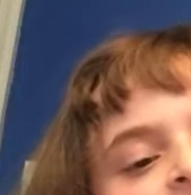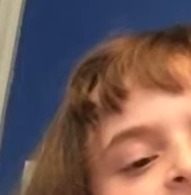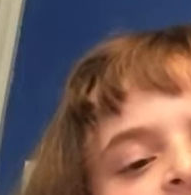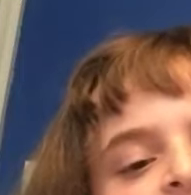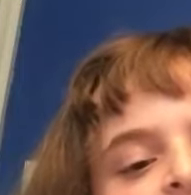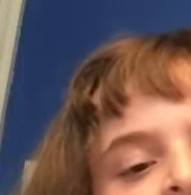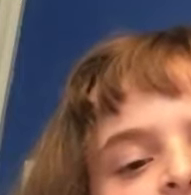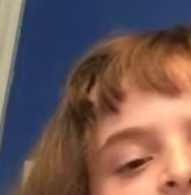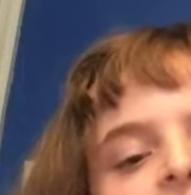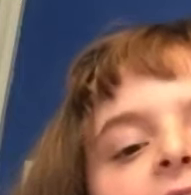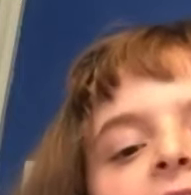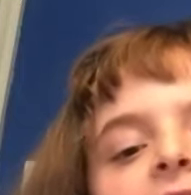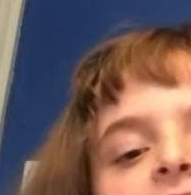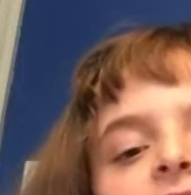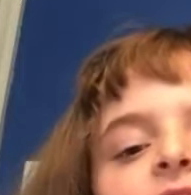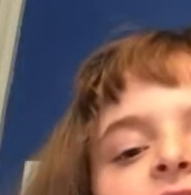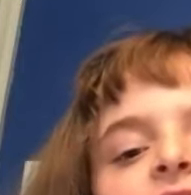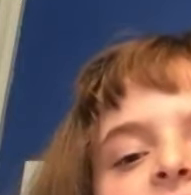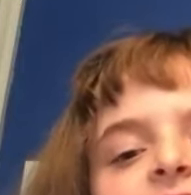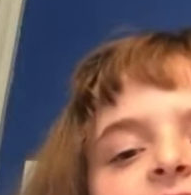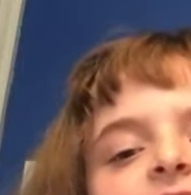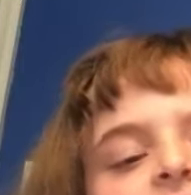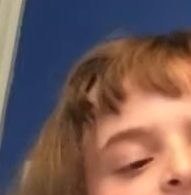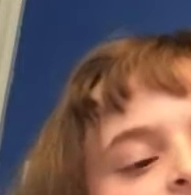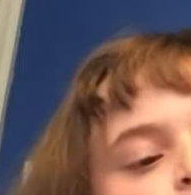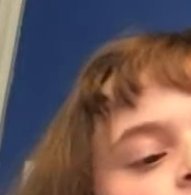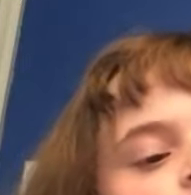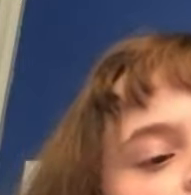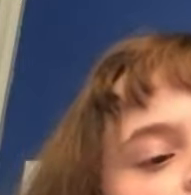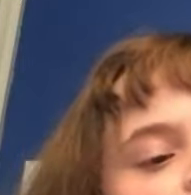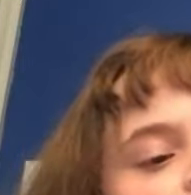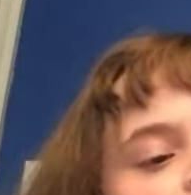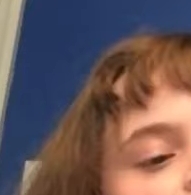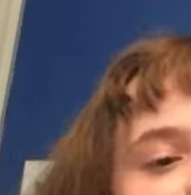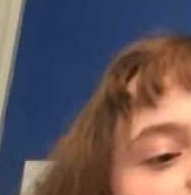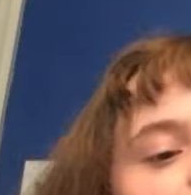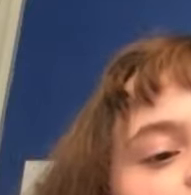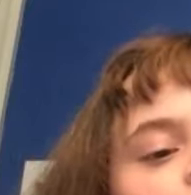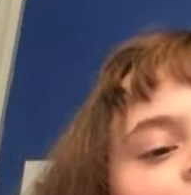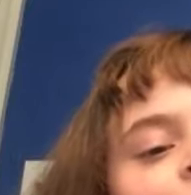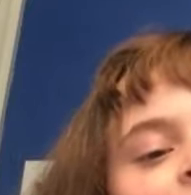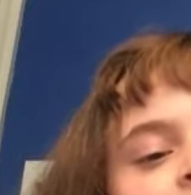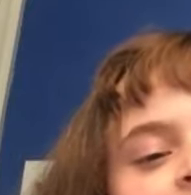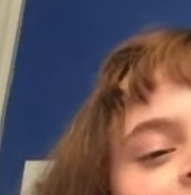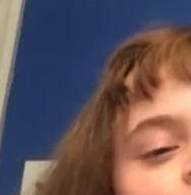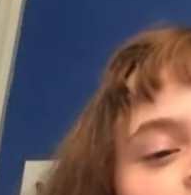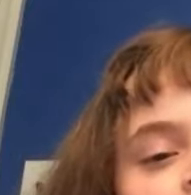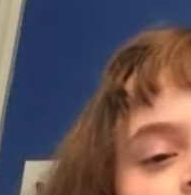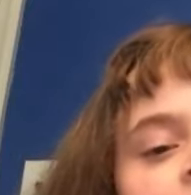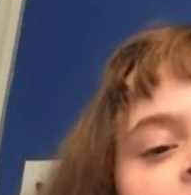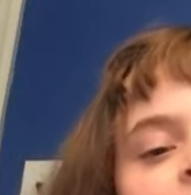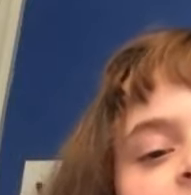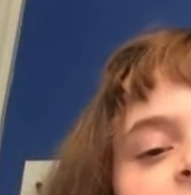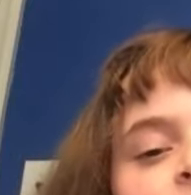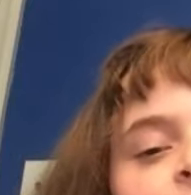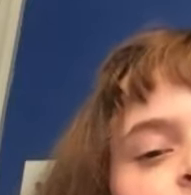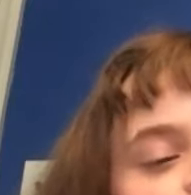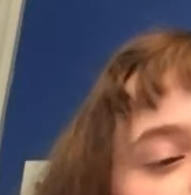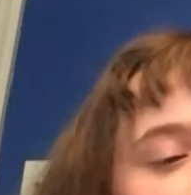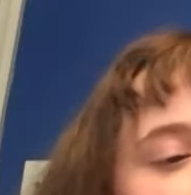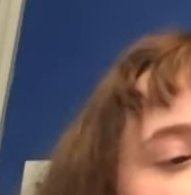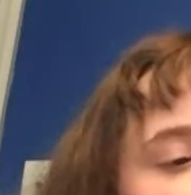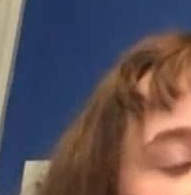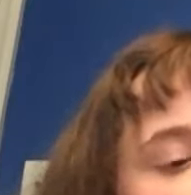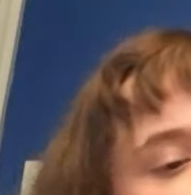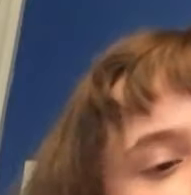was fun seeing you there. I love to dance, sing, and perform on stage. I also have a little brother. His name is